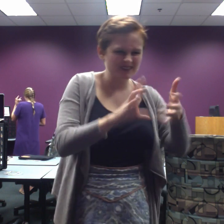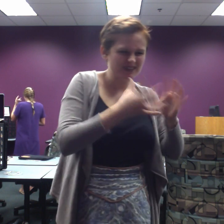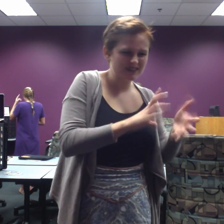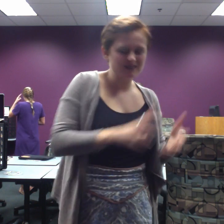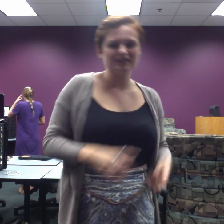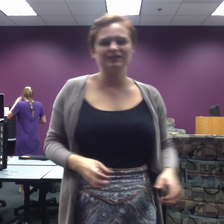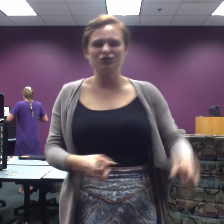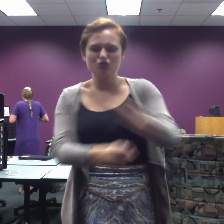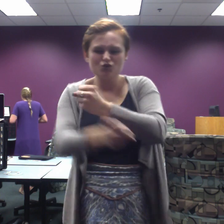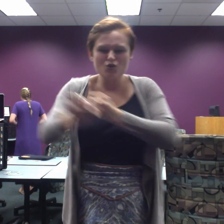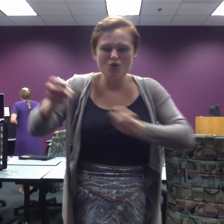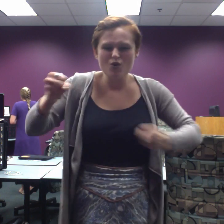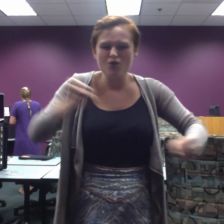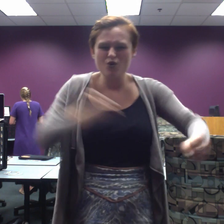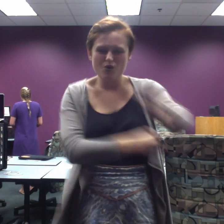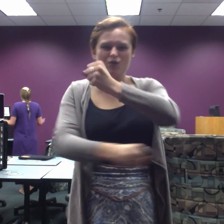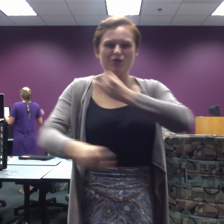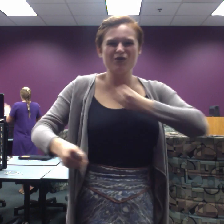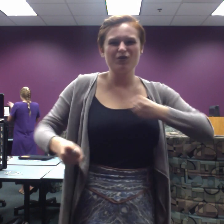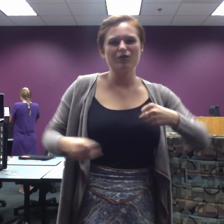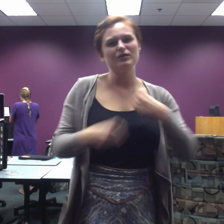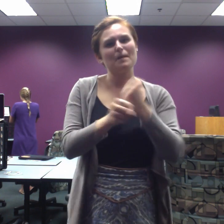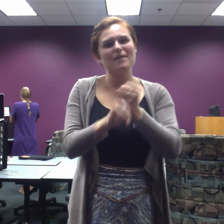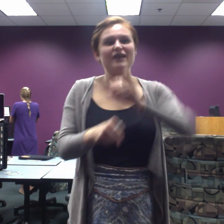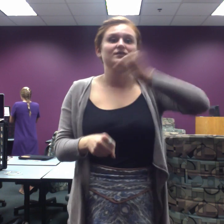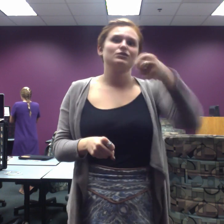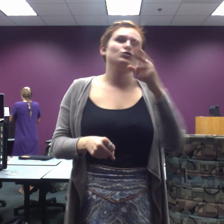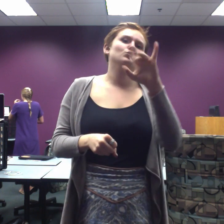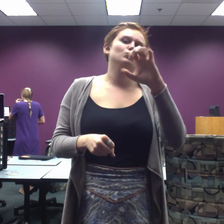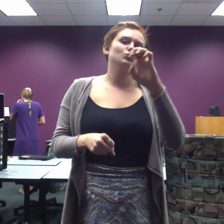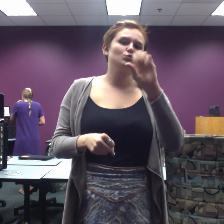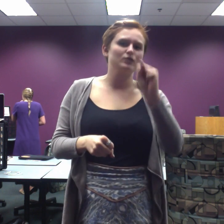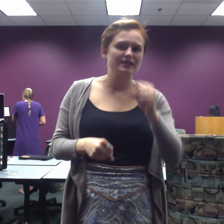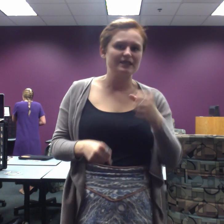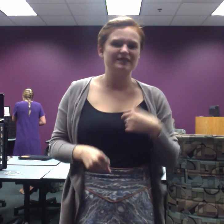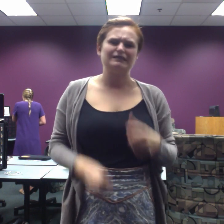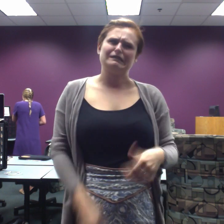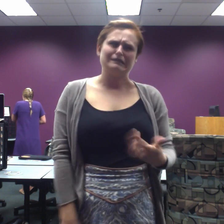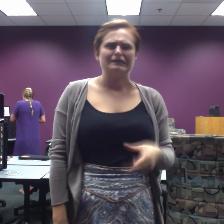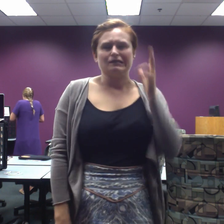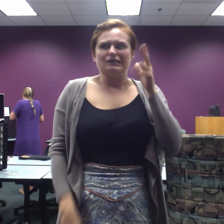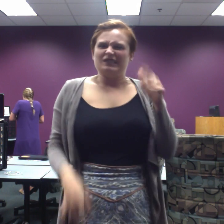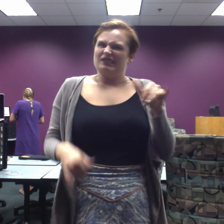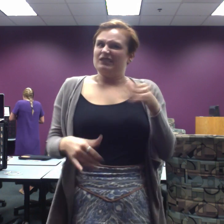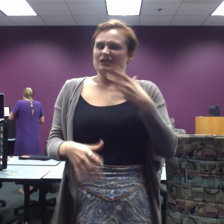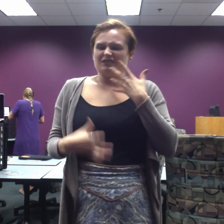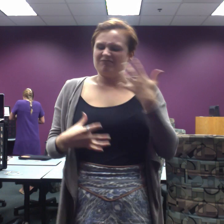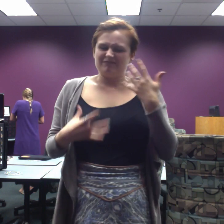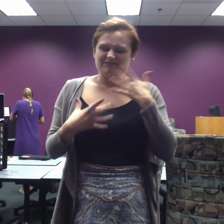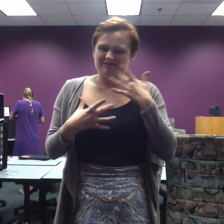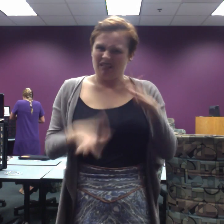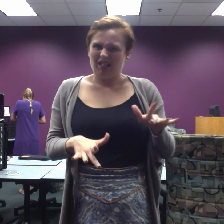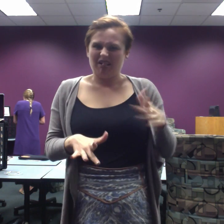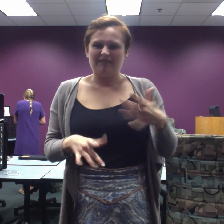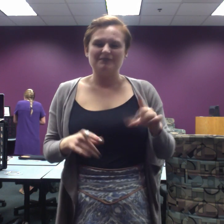important. Then the food is pushed into the intestines, and the intestines, actually the